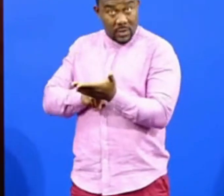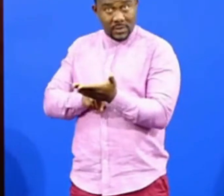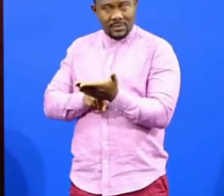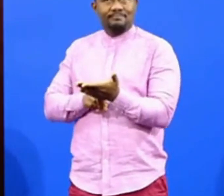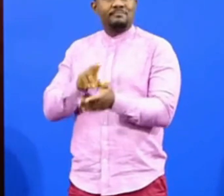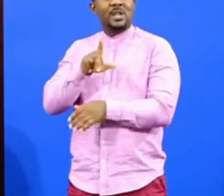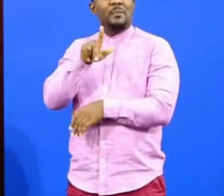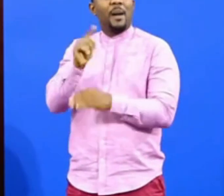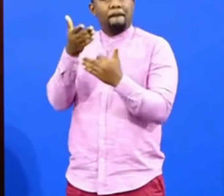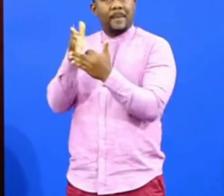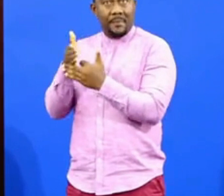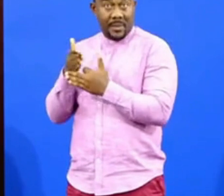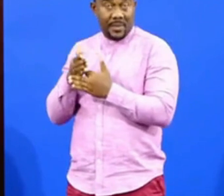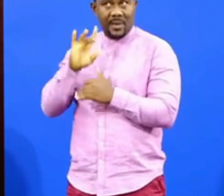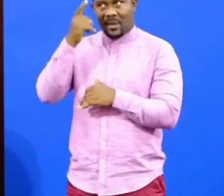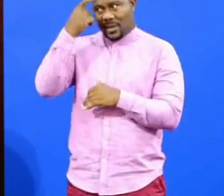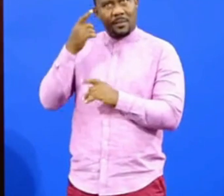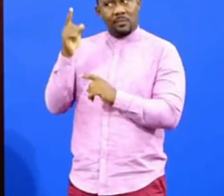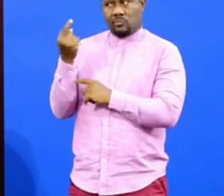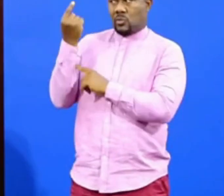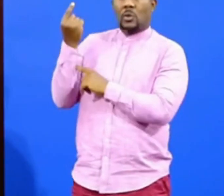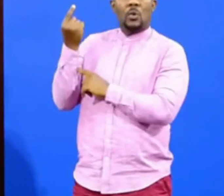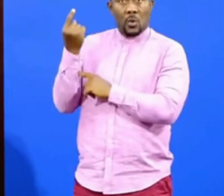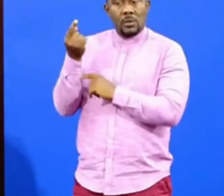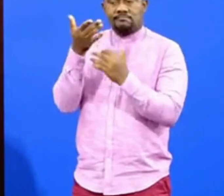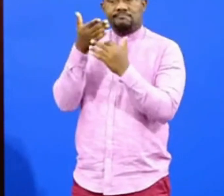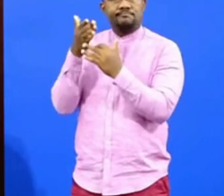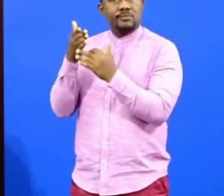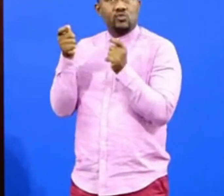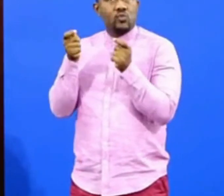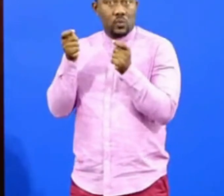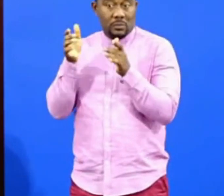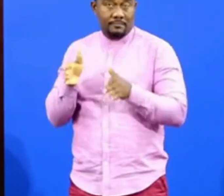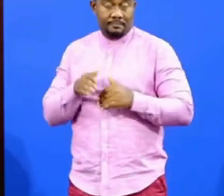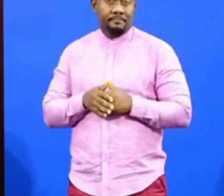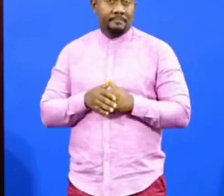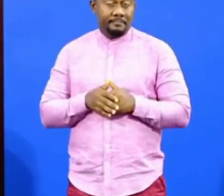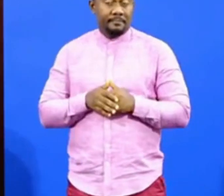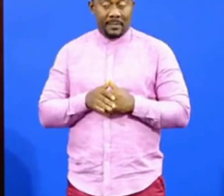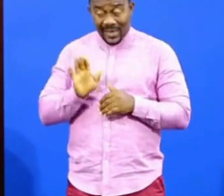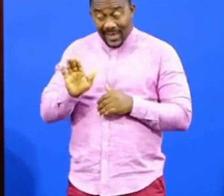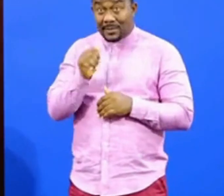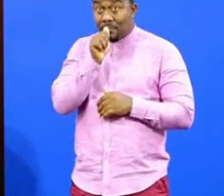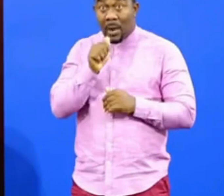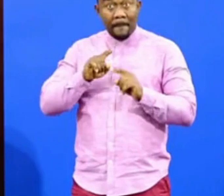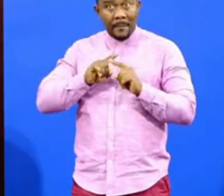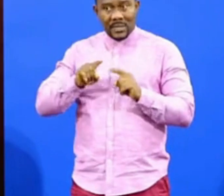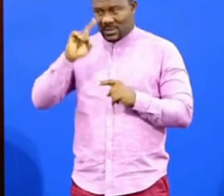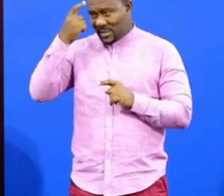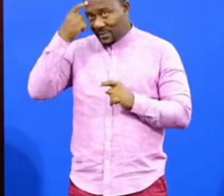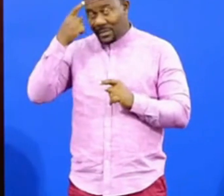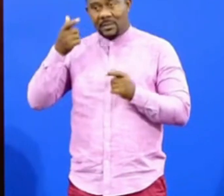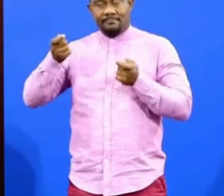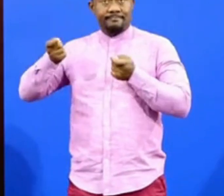by shares with government as the sole shareholder. So it's a private company, but government is the shareholder. And this is because